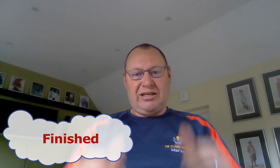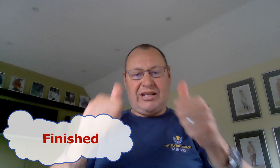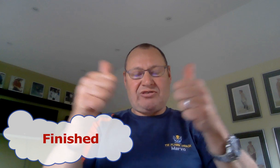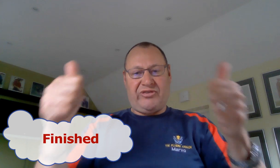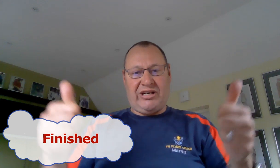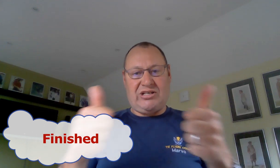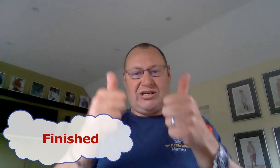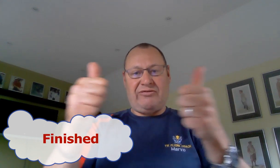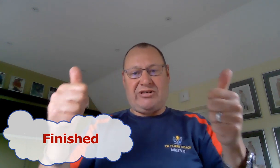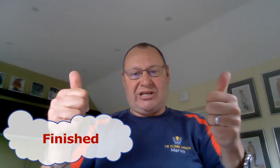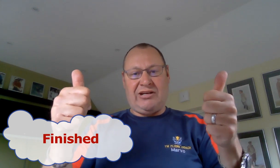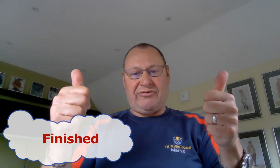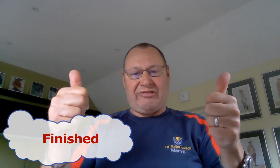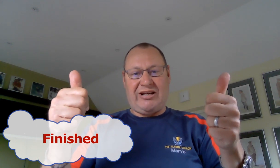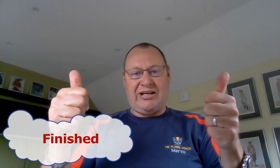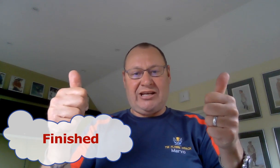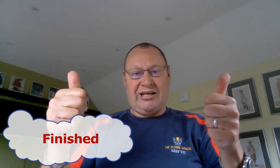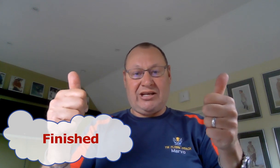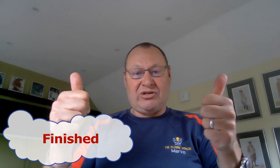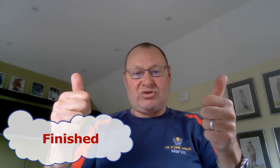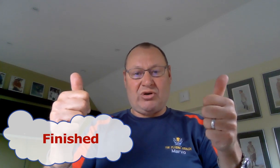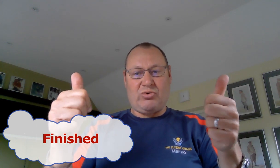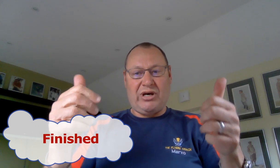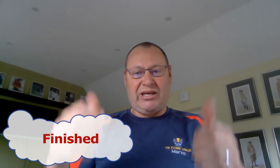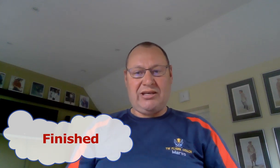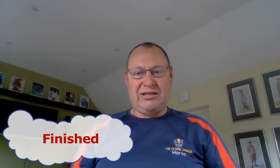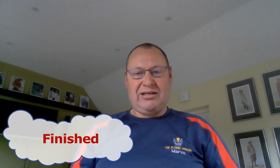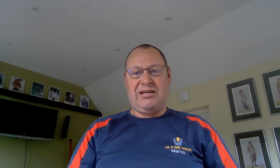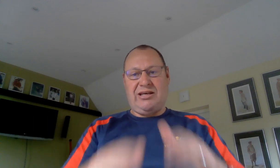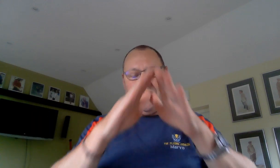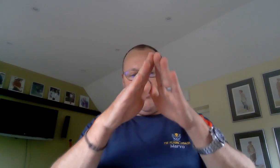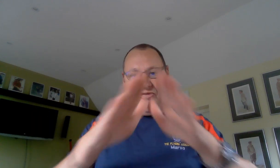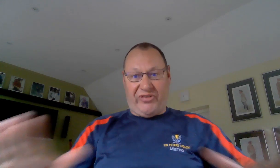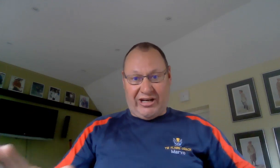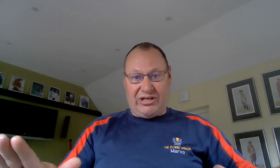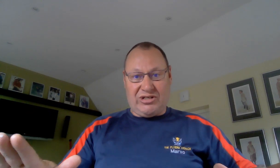That's finished if it's in a friendly and controlled way. Finished.